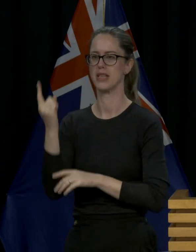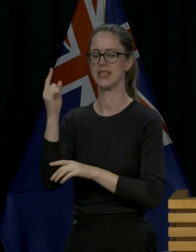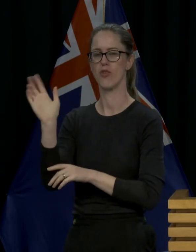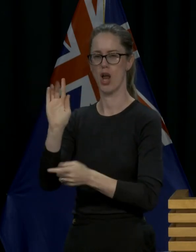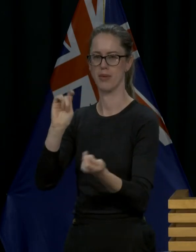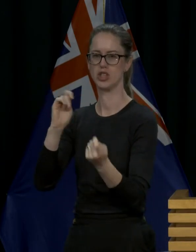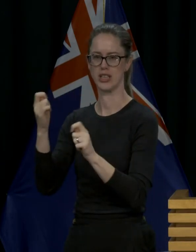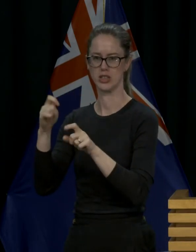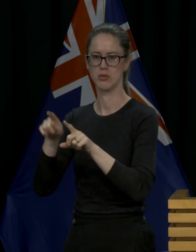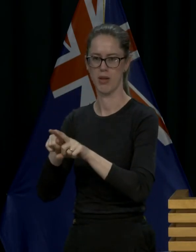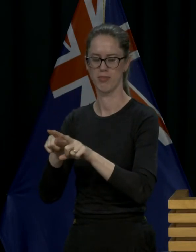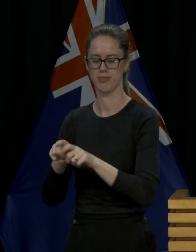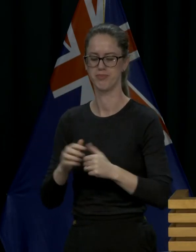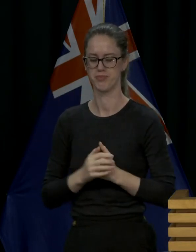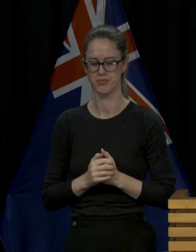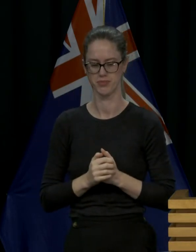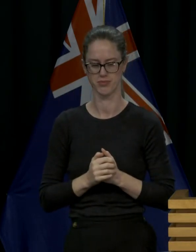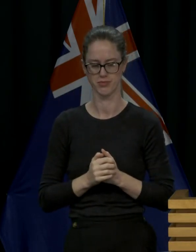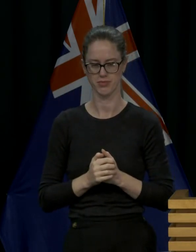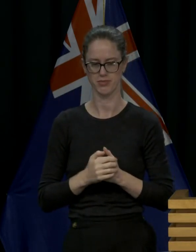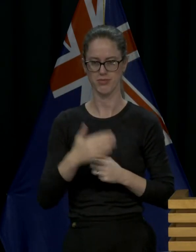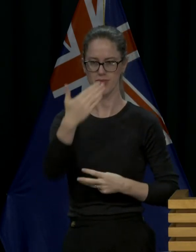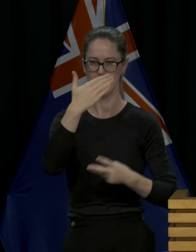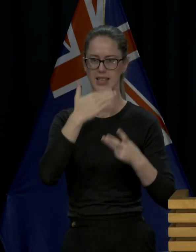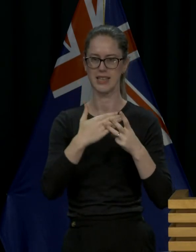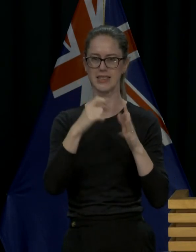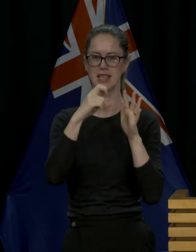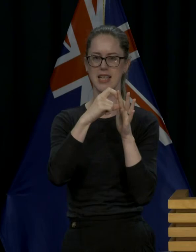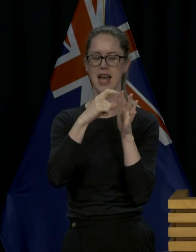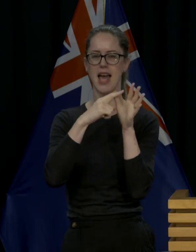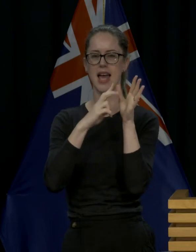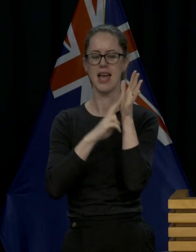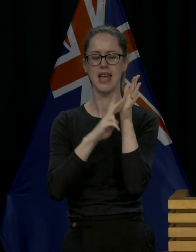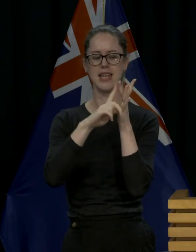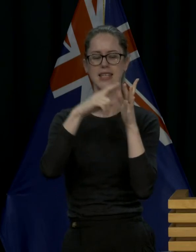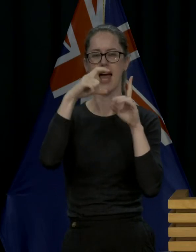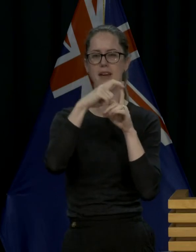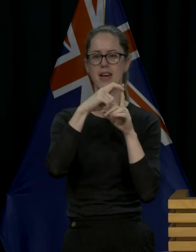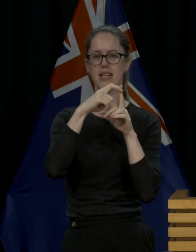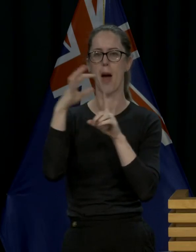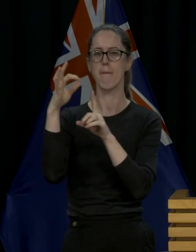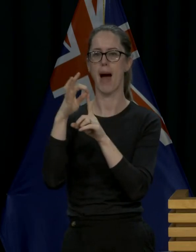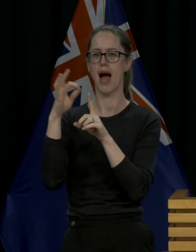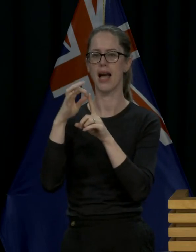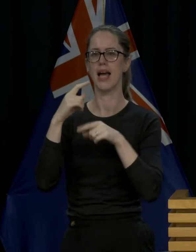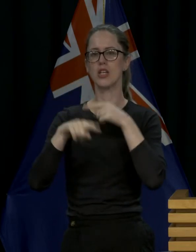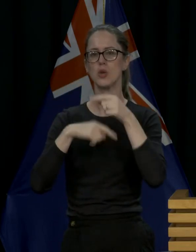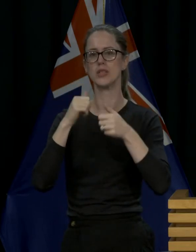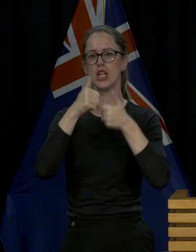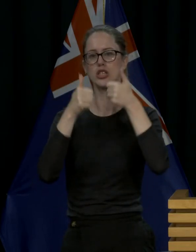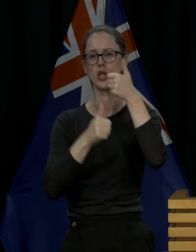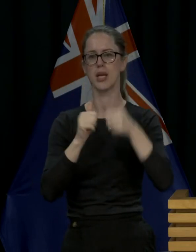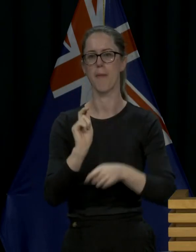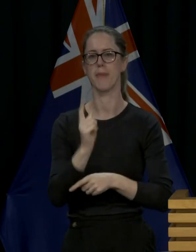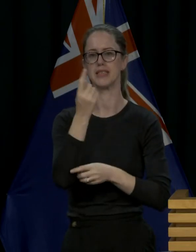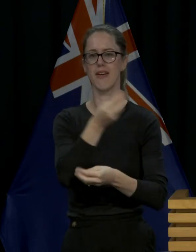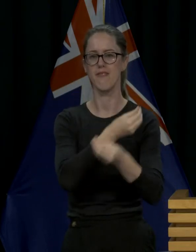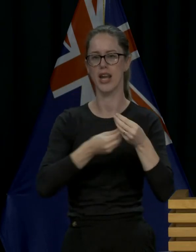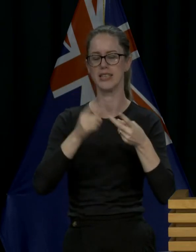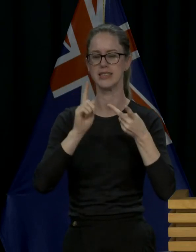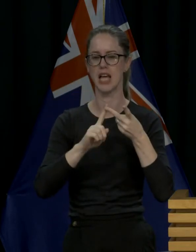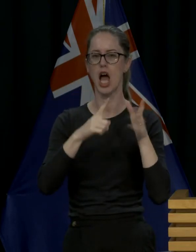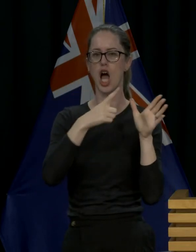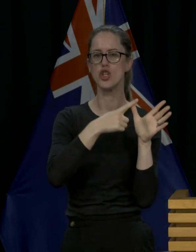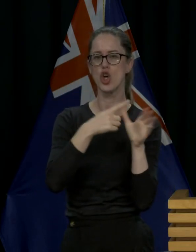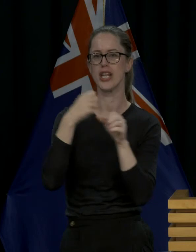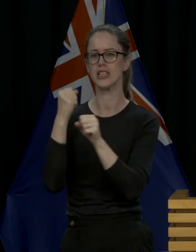Climate Change. David Parker continues as an Associate Minister of Finance and remains Attorney General and Minister